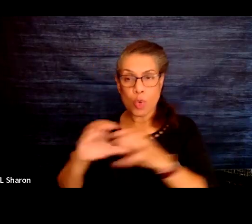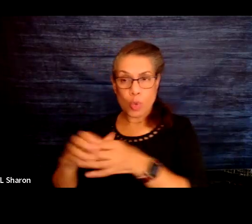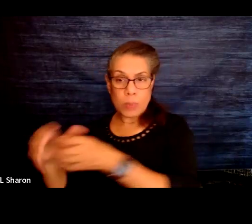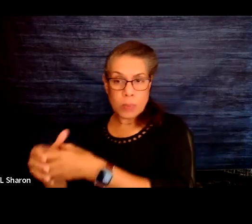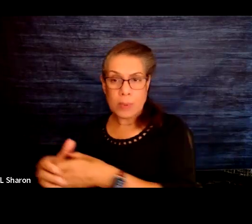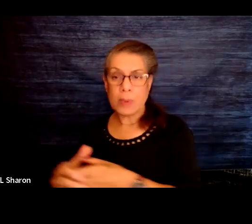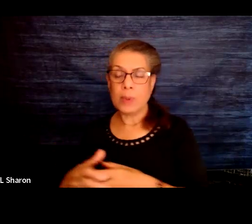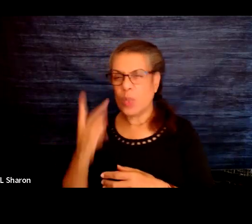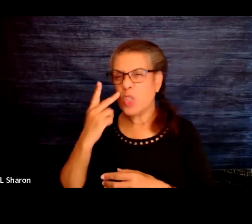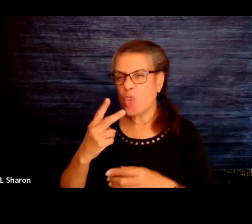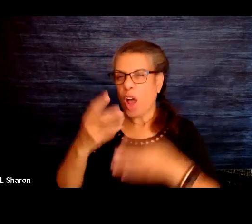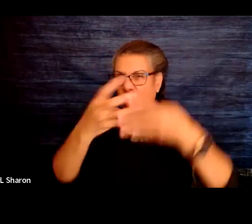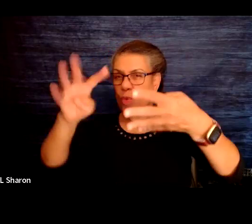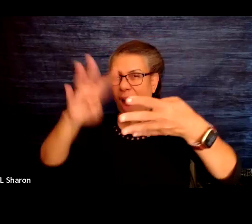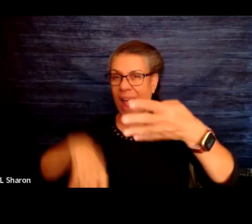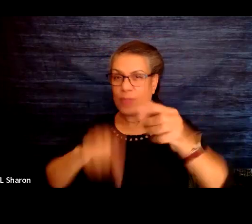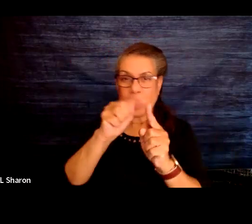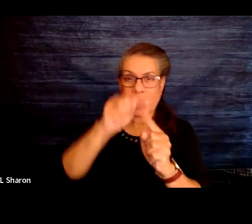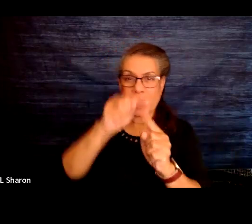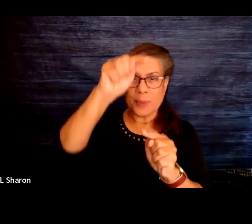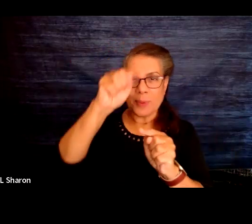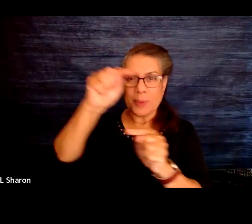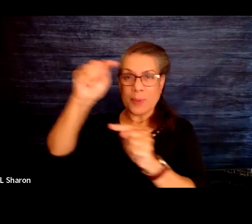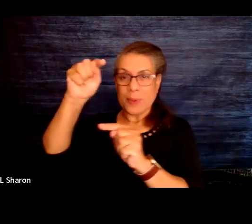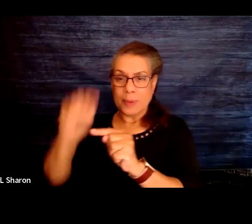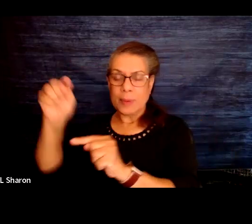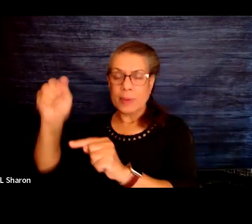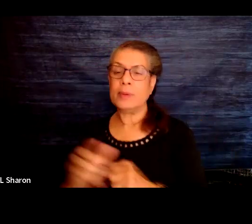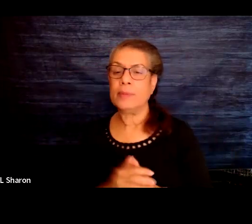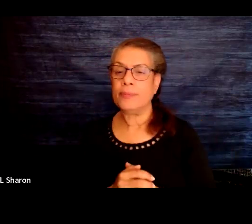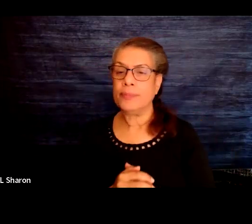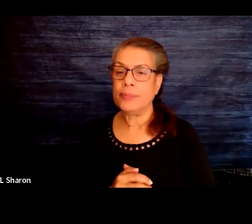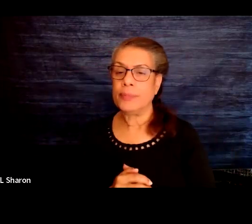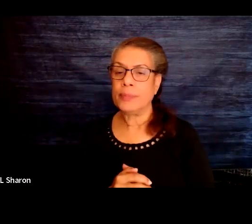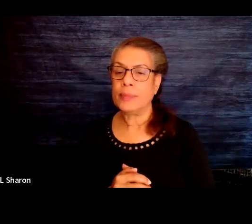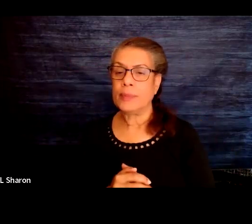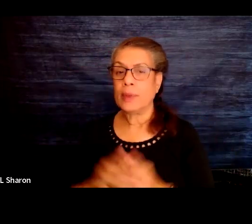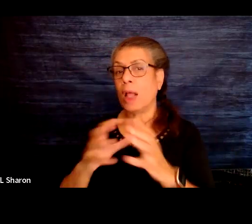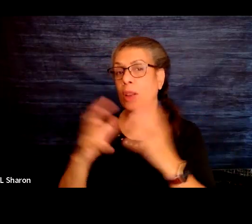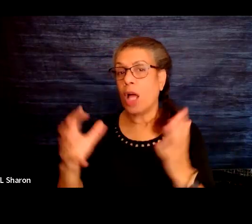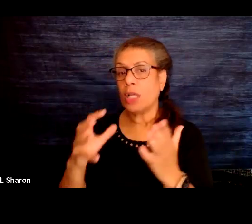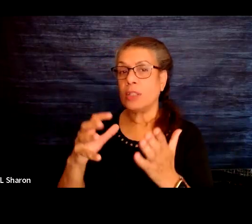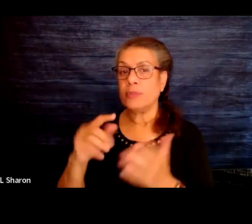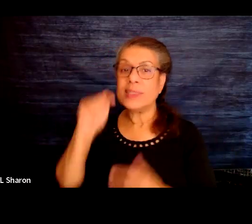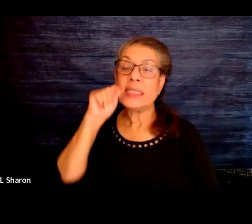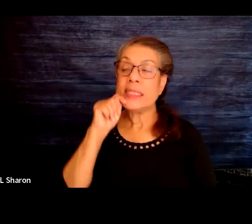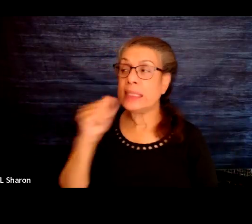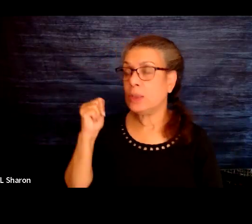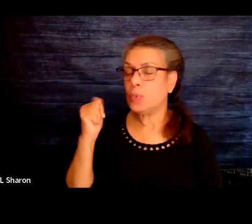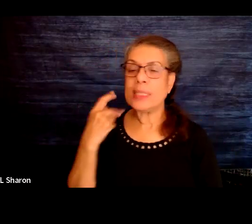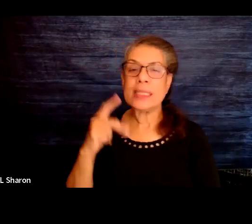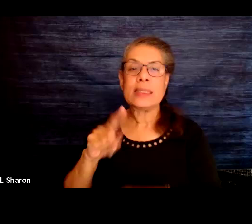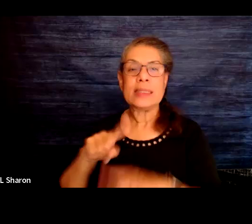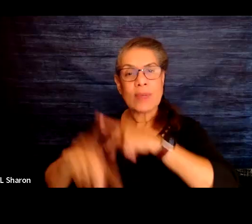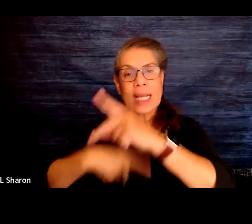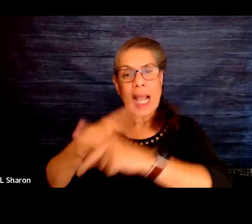graphs that you saw. But we also, a lot of the team you see behind me here, we did a sampling of schools of different